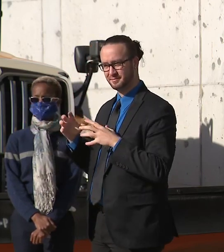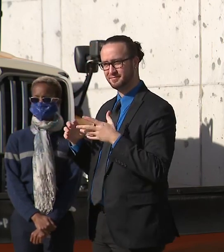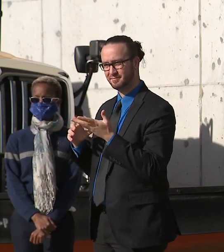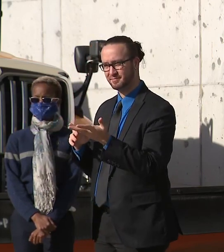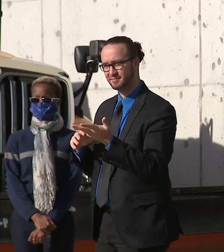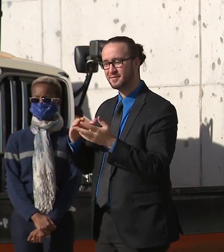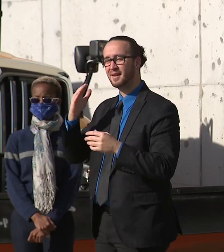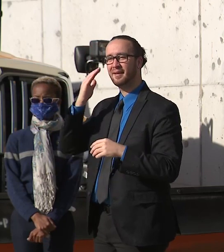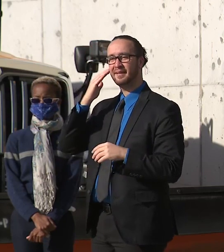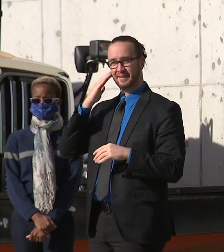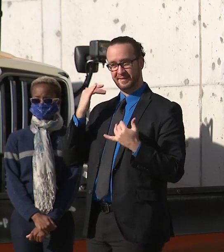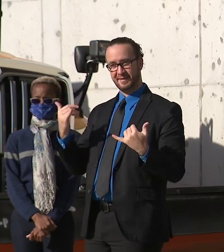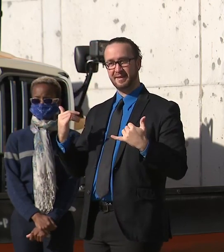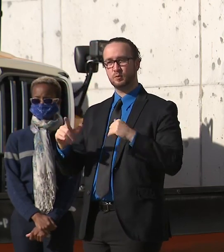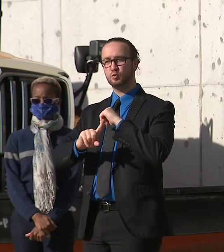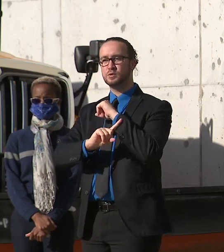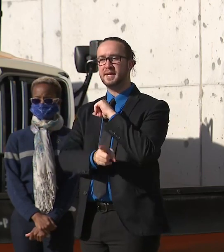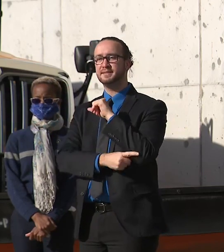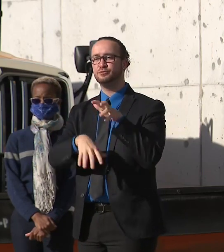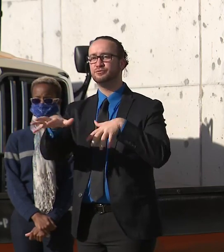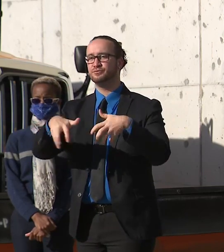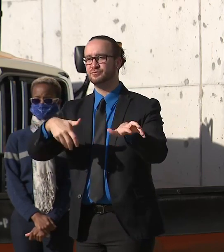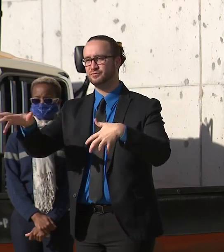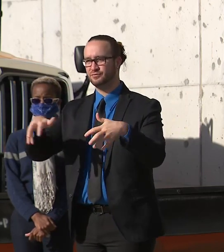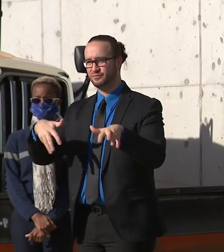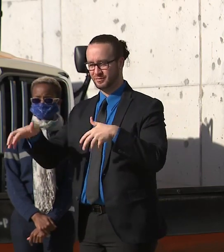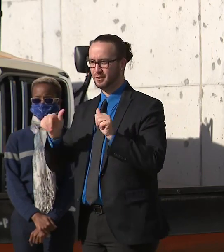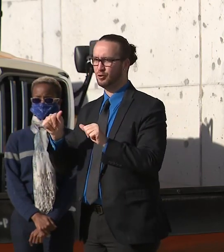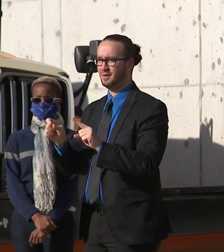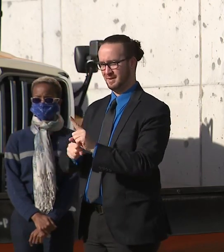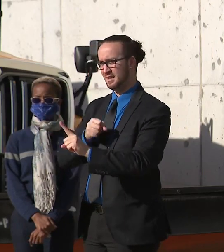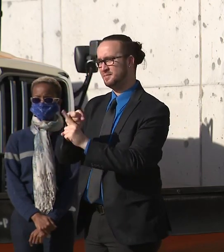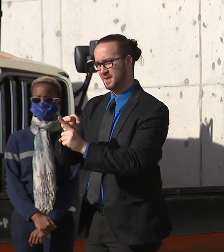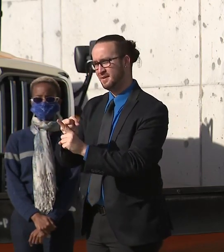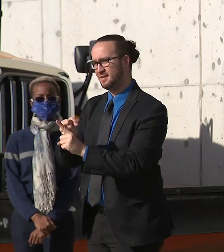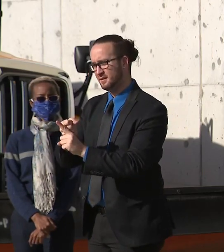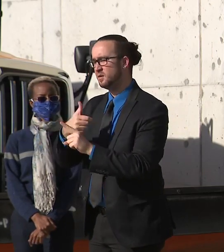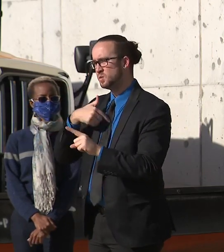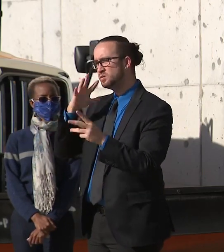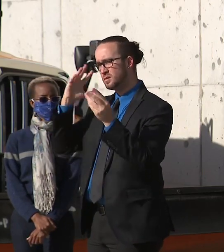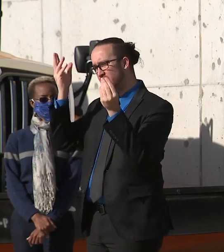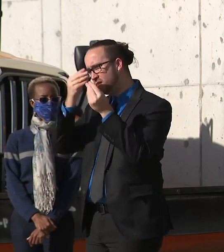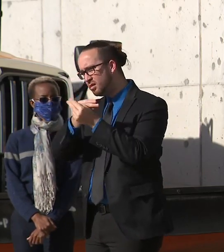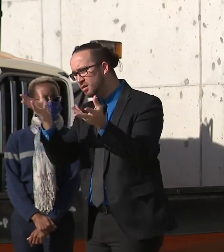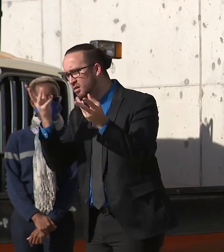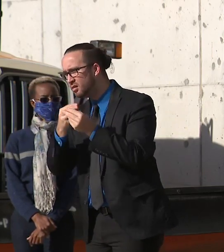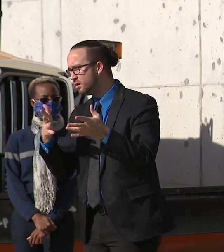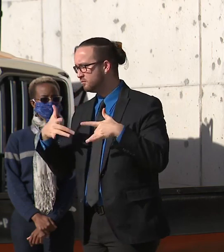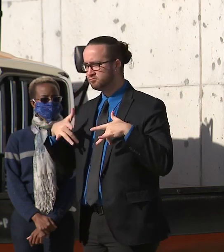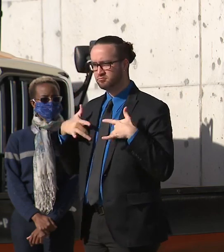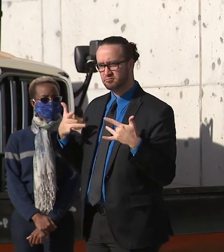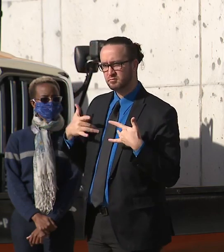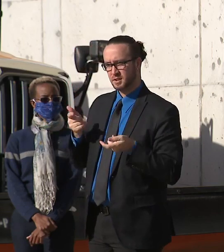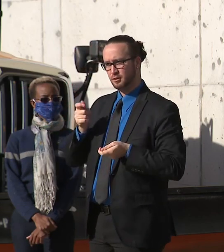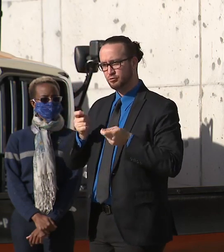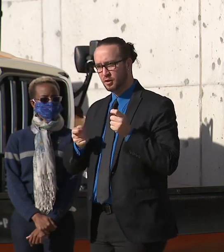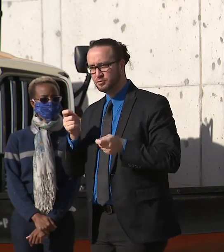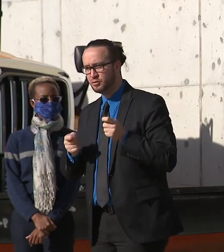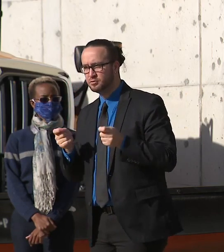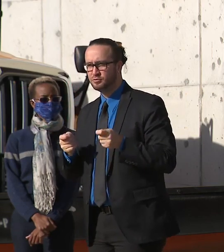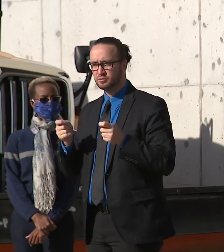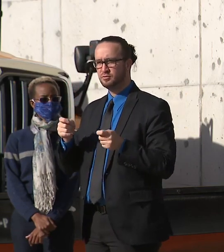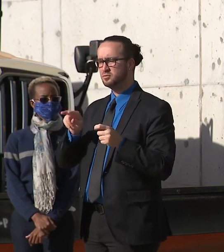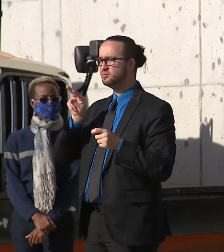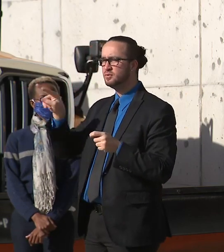information on the city's website and on social media, Twitter, Nextdoor, and Facebook. And if you have subscribed to